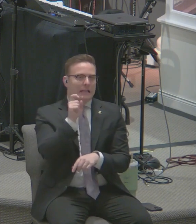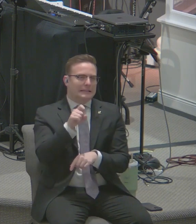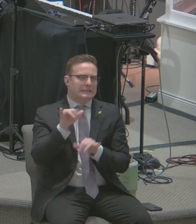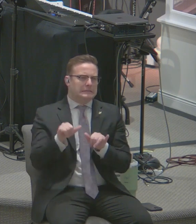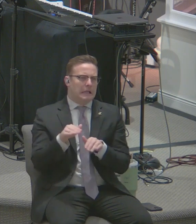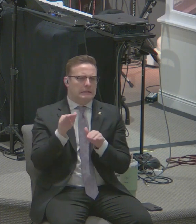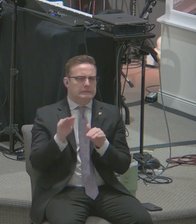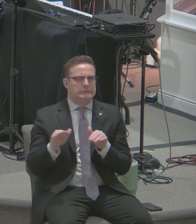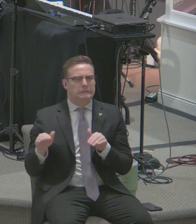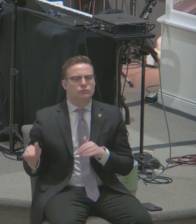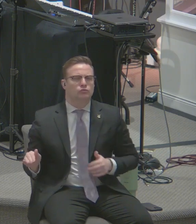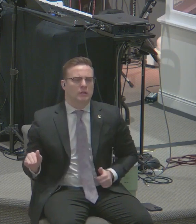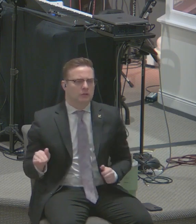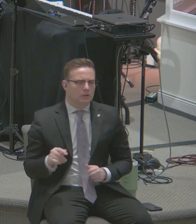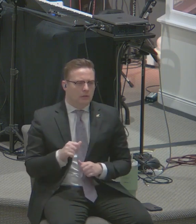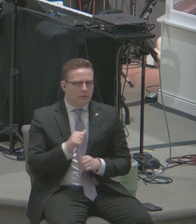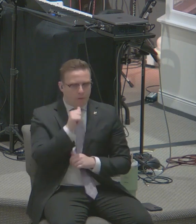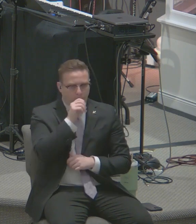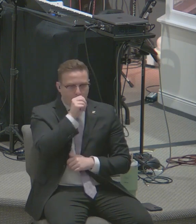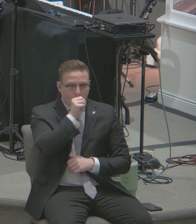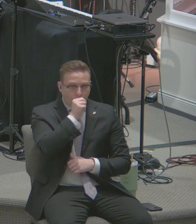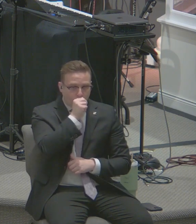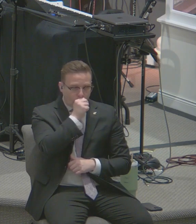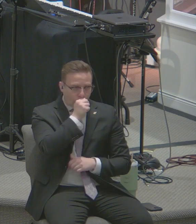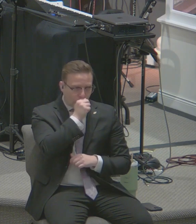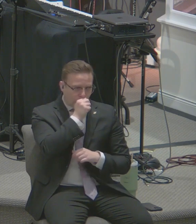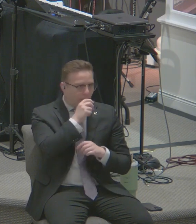Church, we're not supposed to be children any longer.